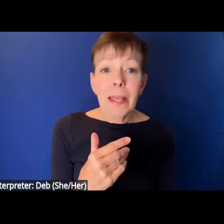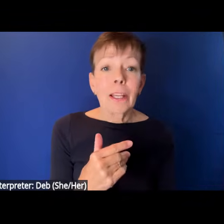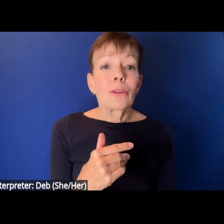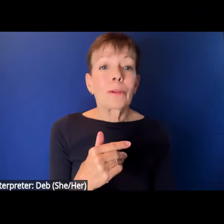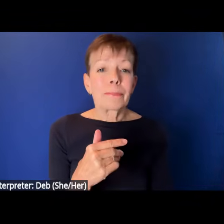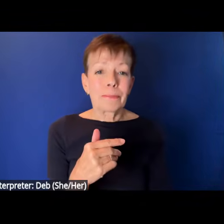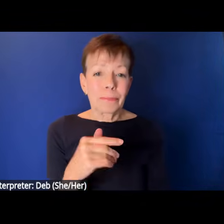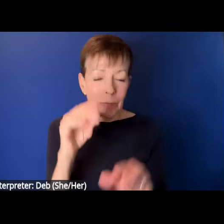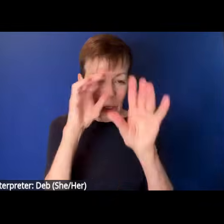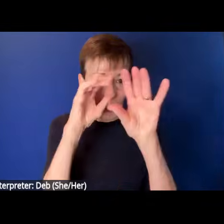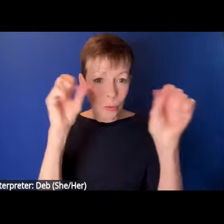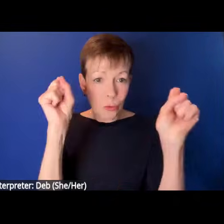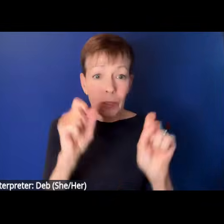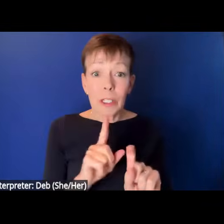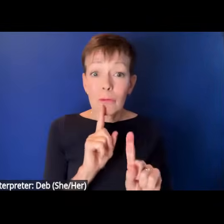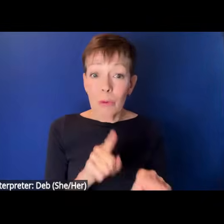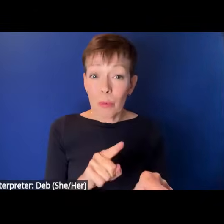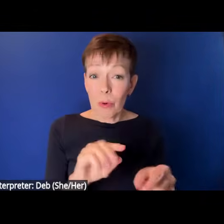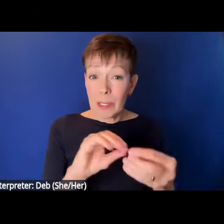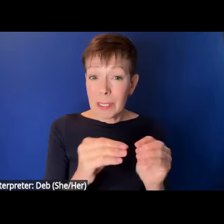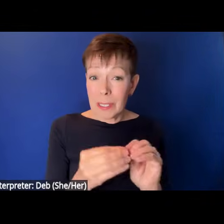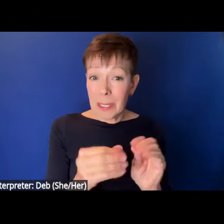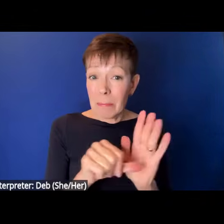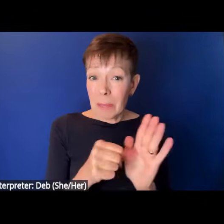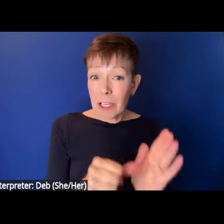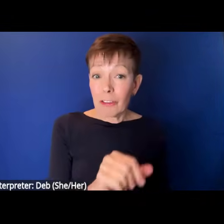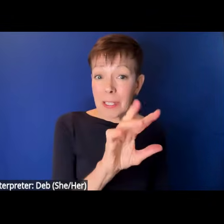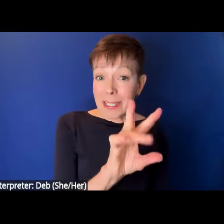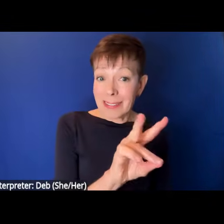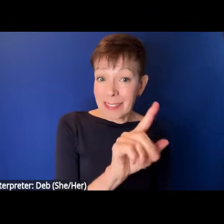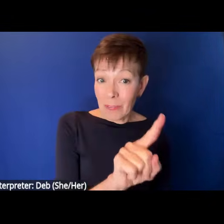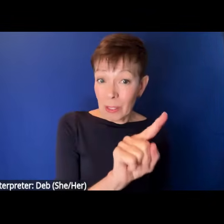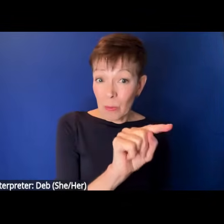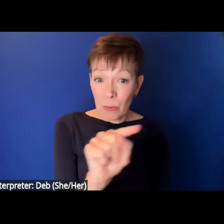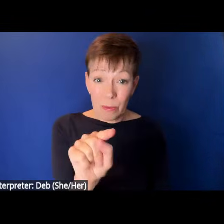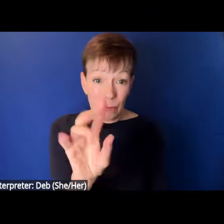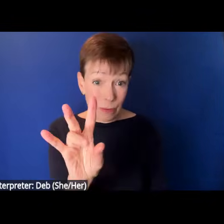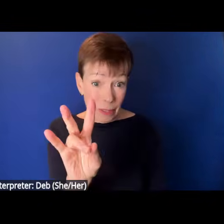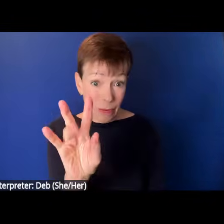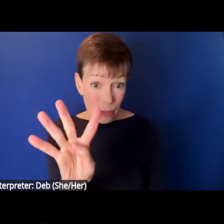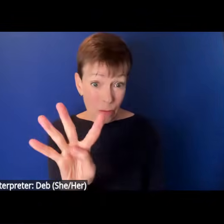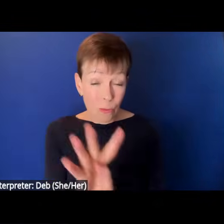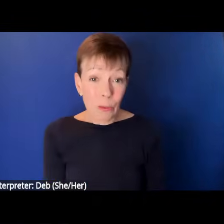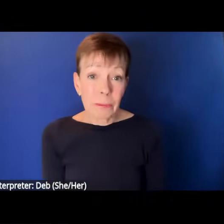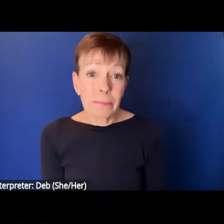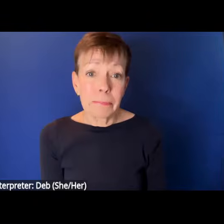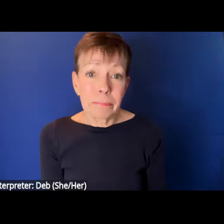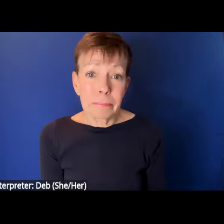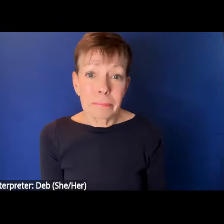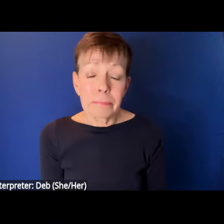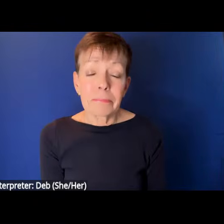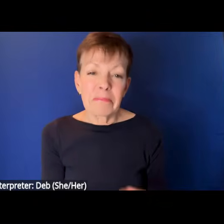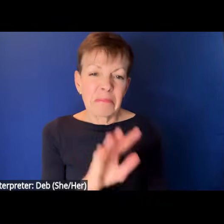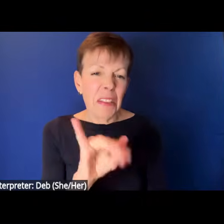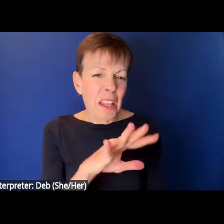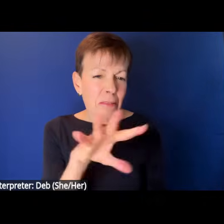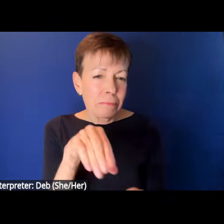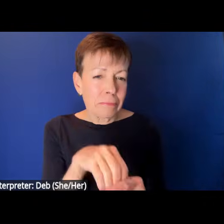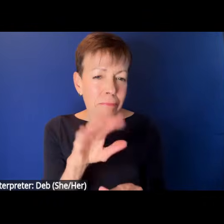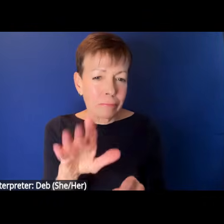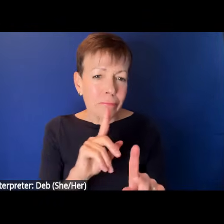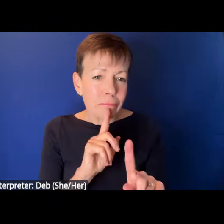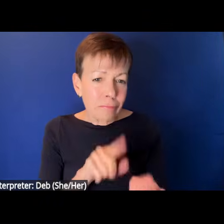Whitman, this monthly report on page 71 to 74, for your information. As well as the